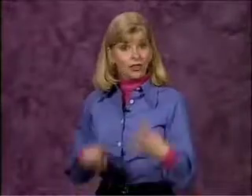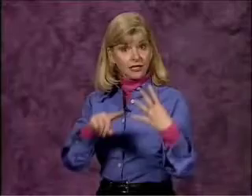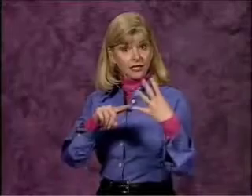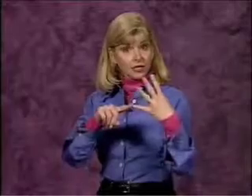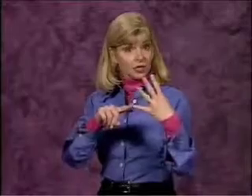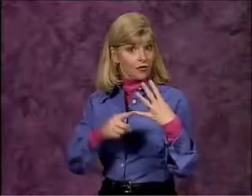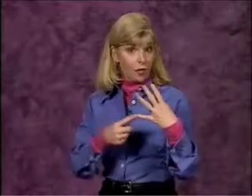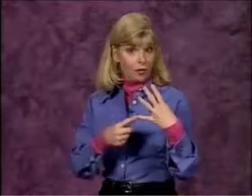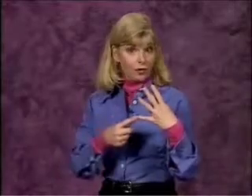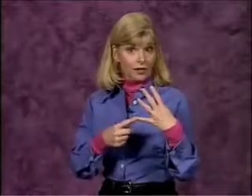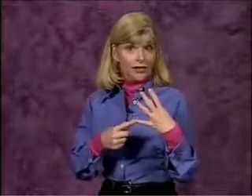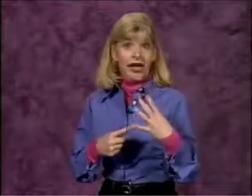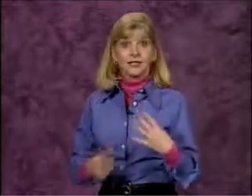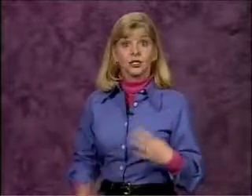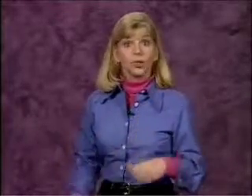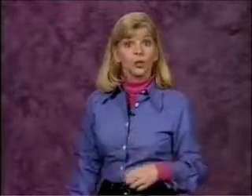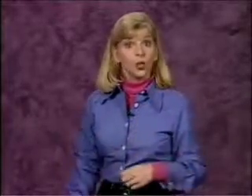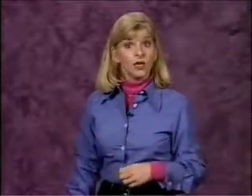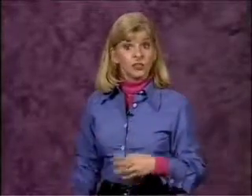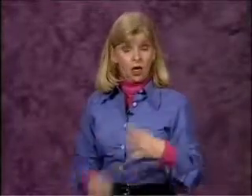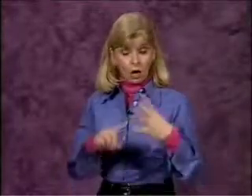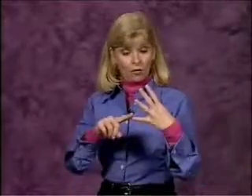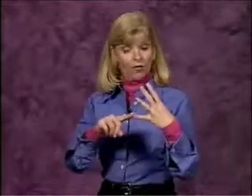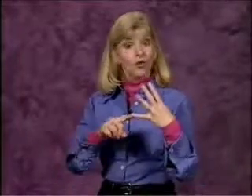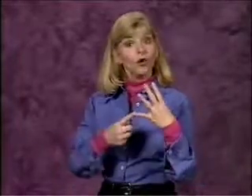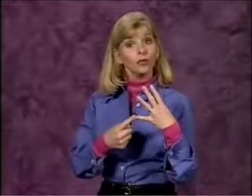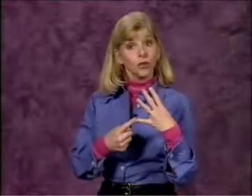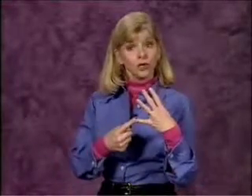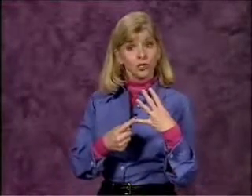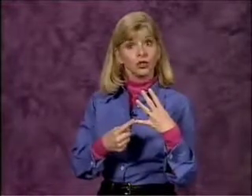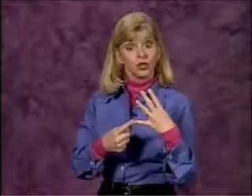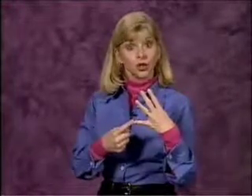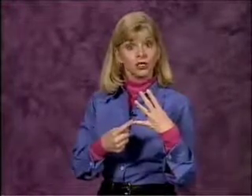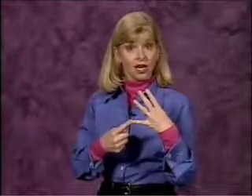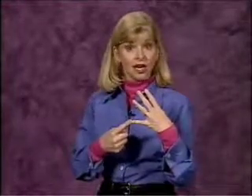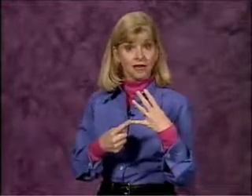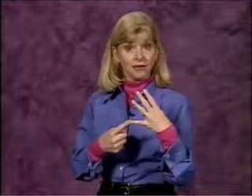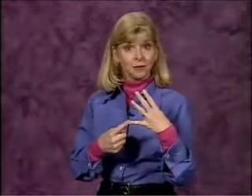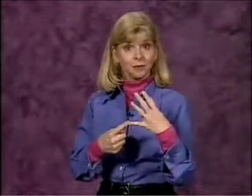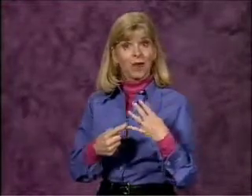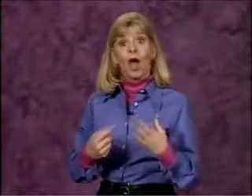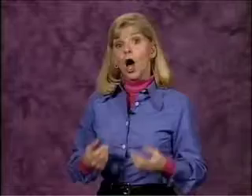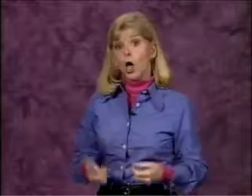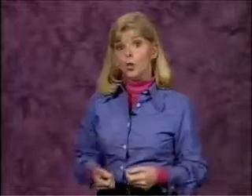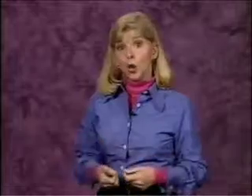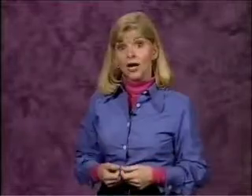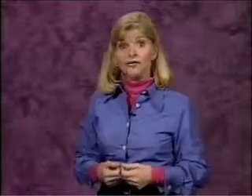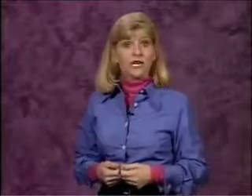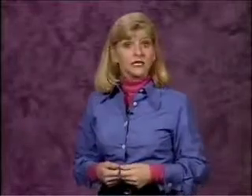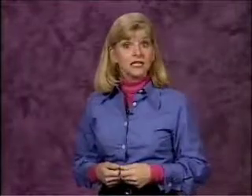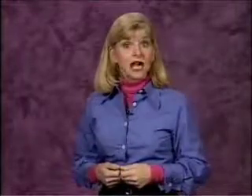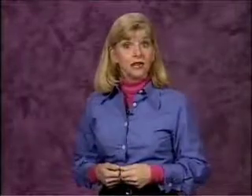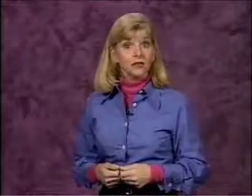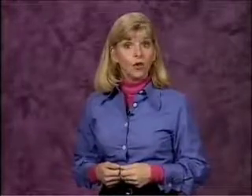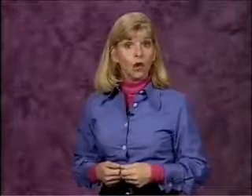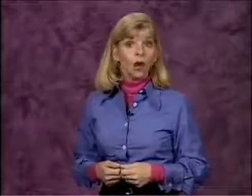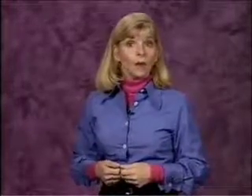This is fourth, as in Luke was the fourth person to cross the line. Otherwise, sign 4